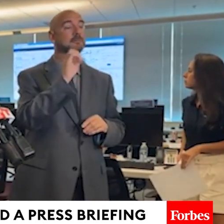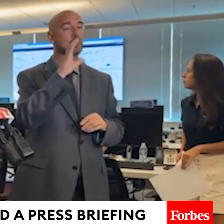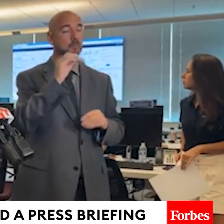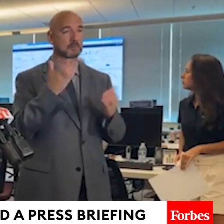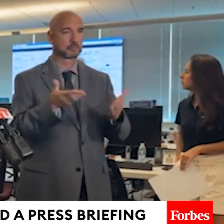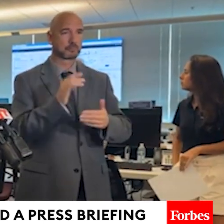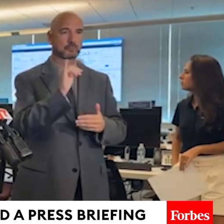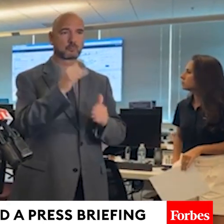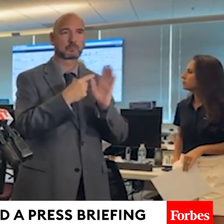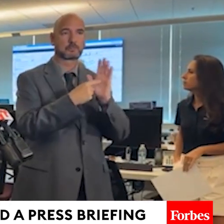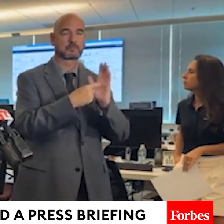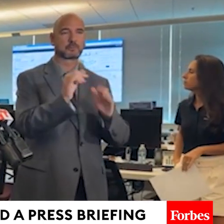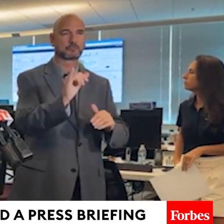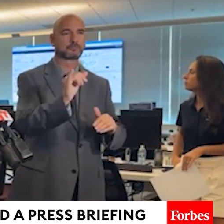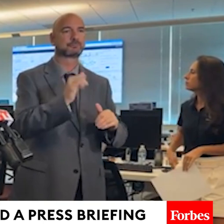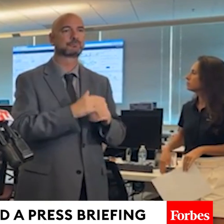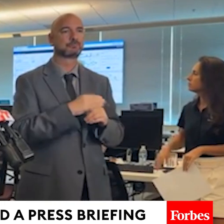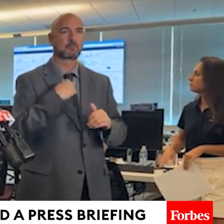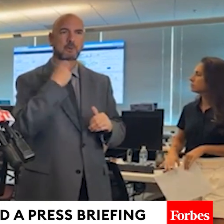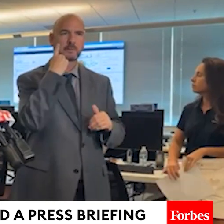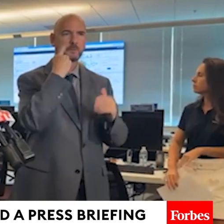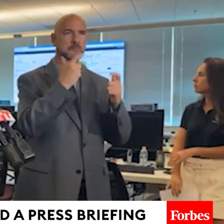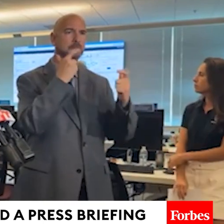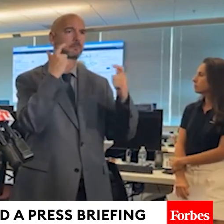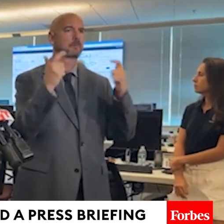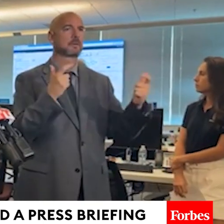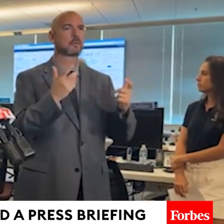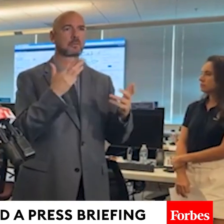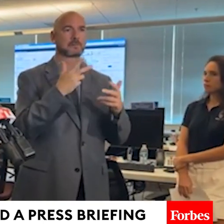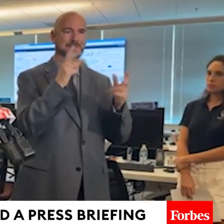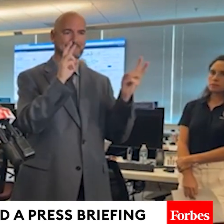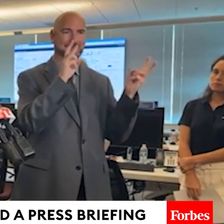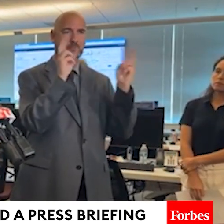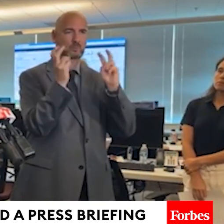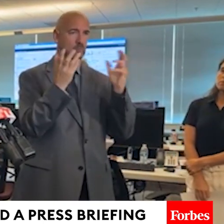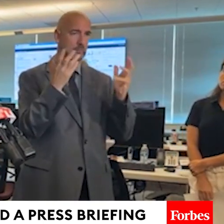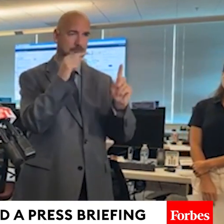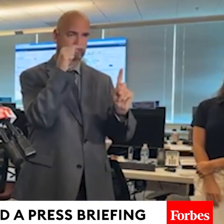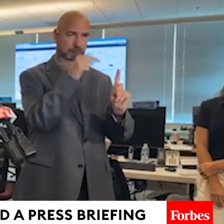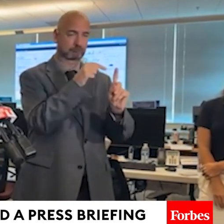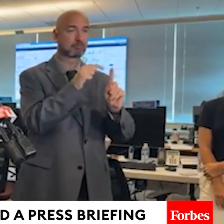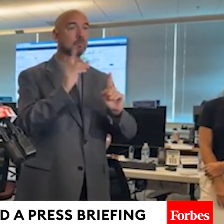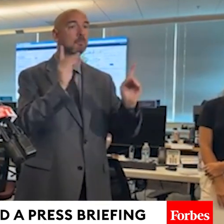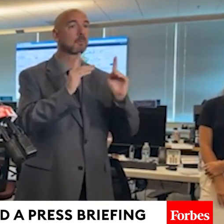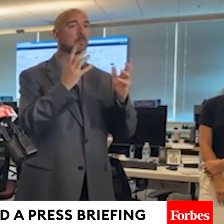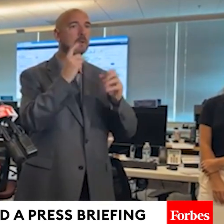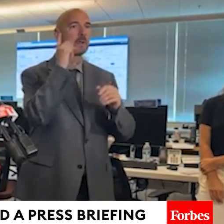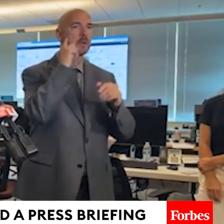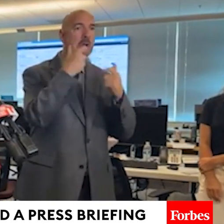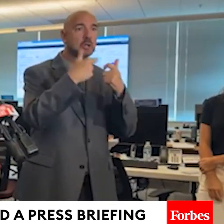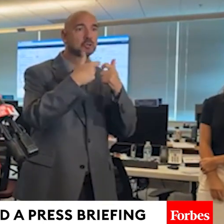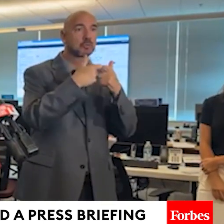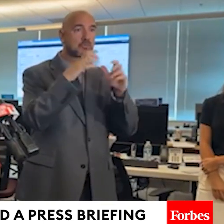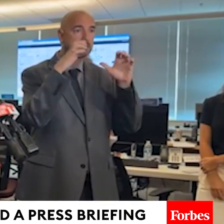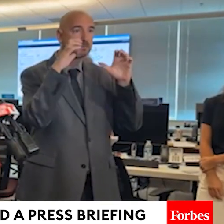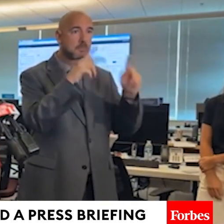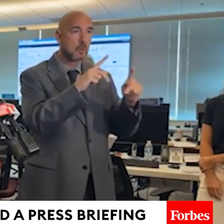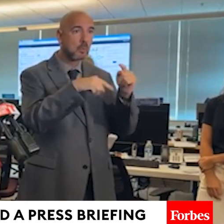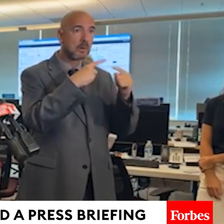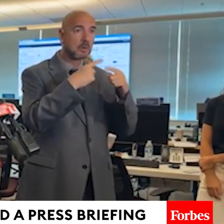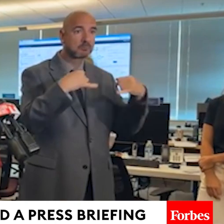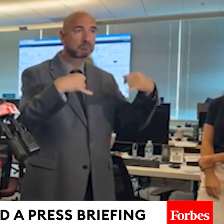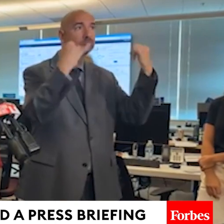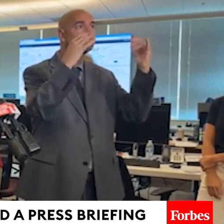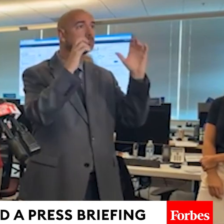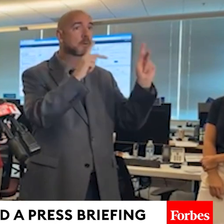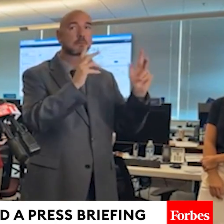I think that the main issues right now that people want to hear about is electricity. When's the electricity going to come back